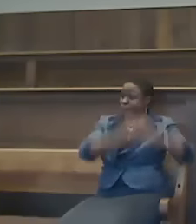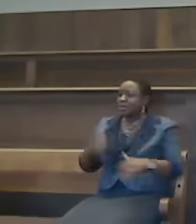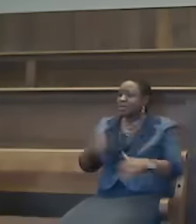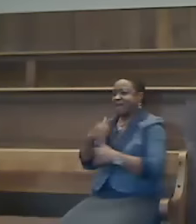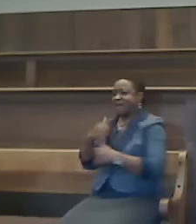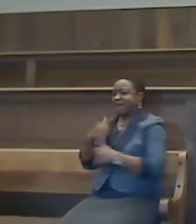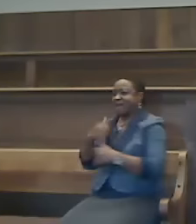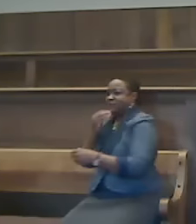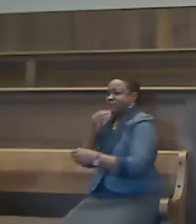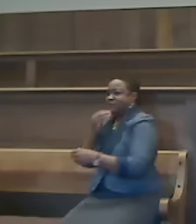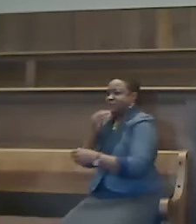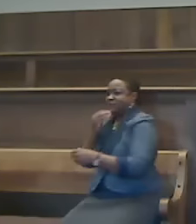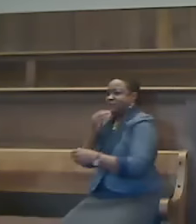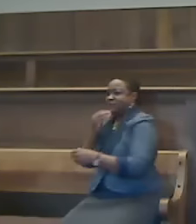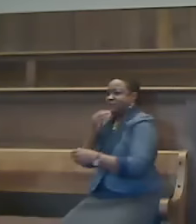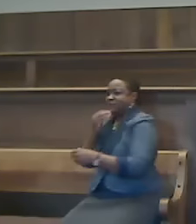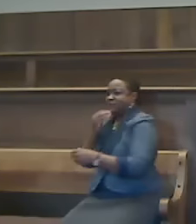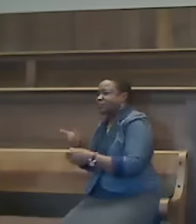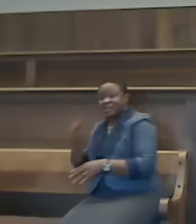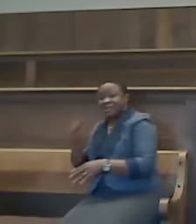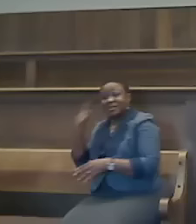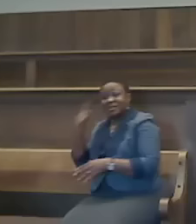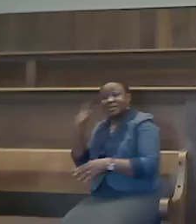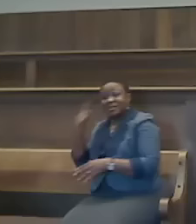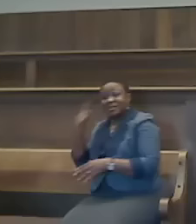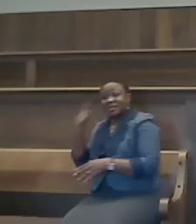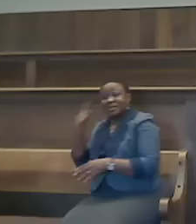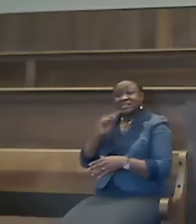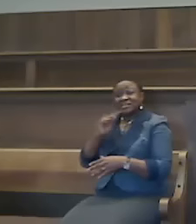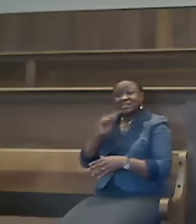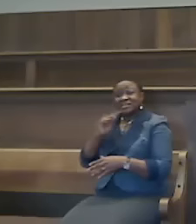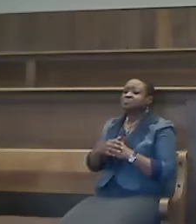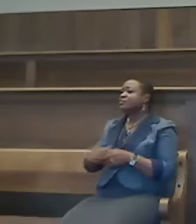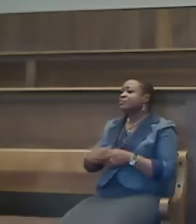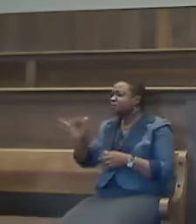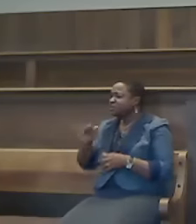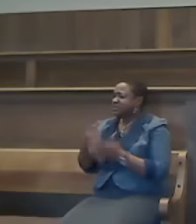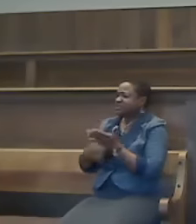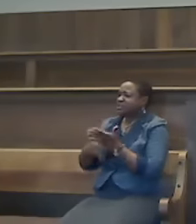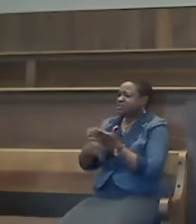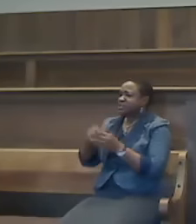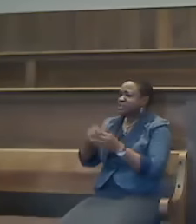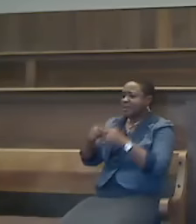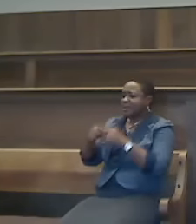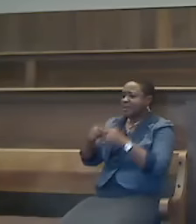situation. Another thing I often talk about is the natural selection of the wise.